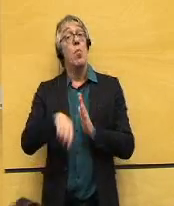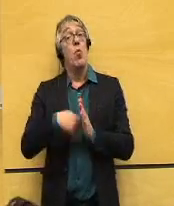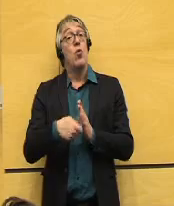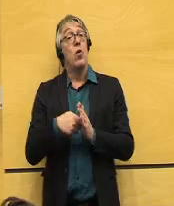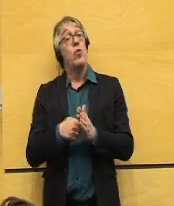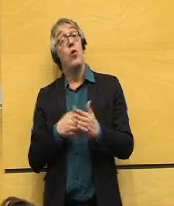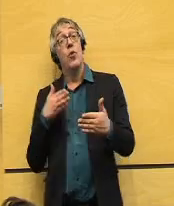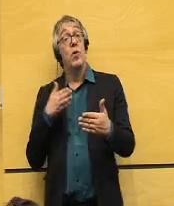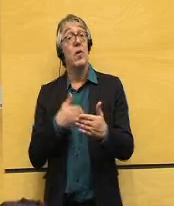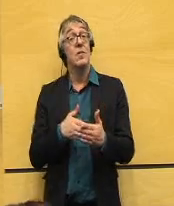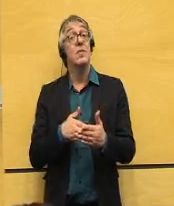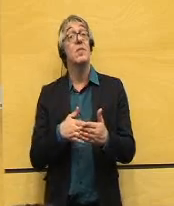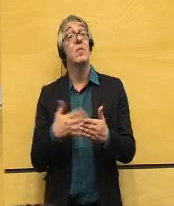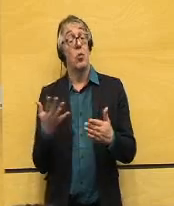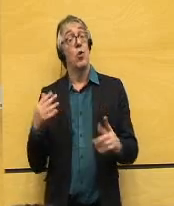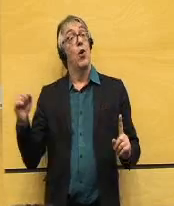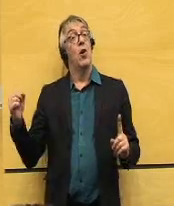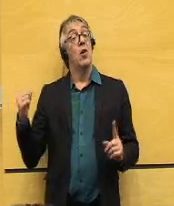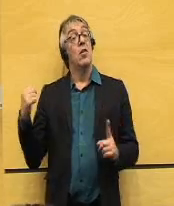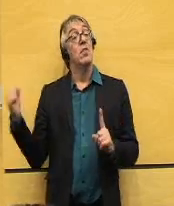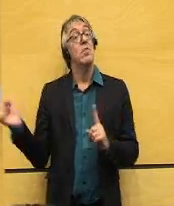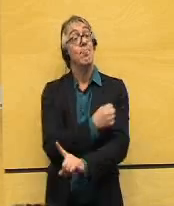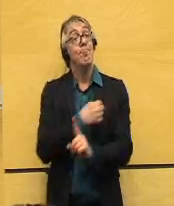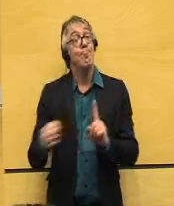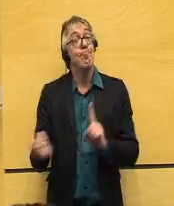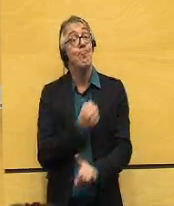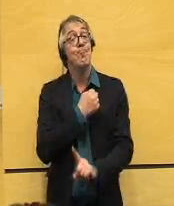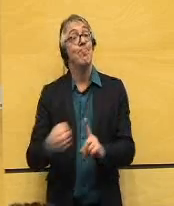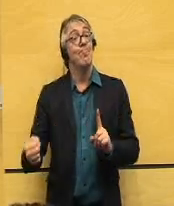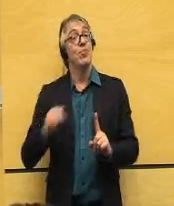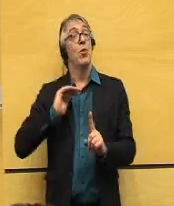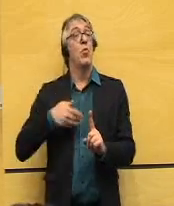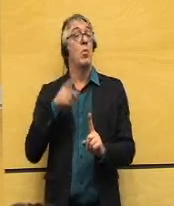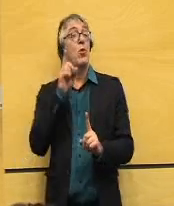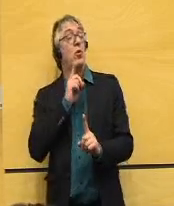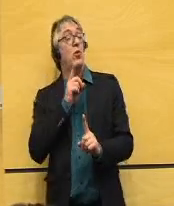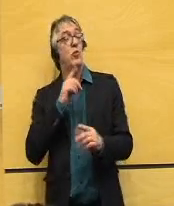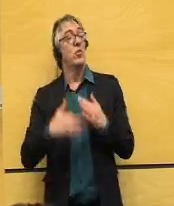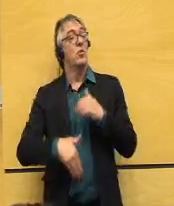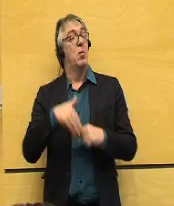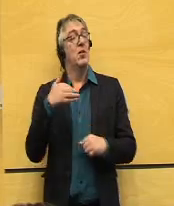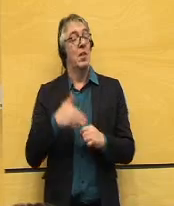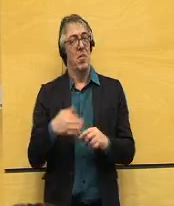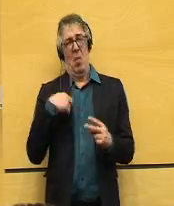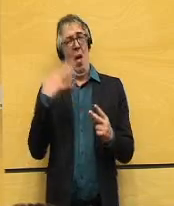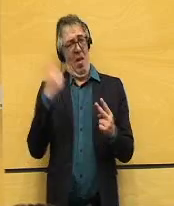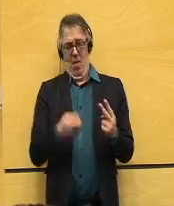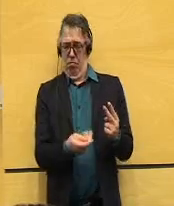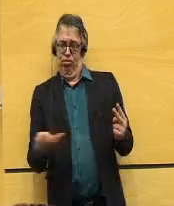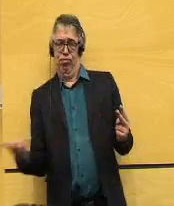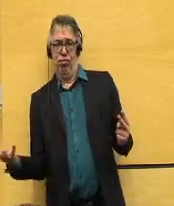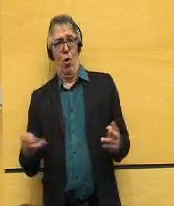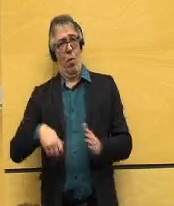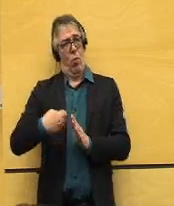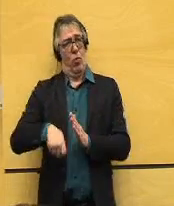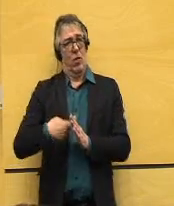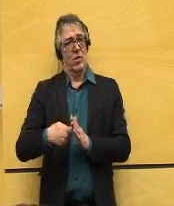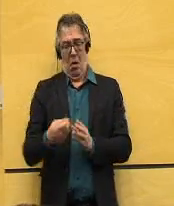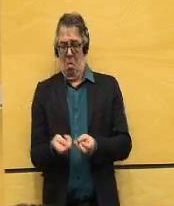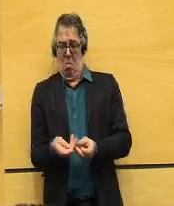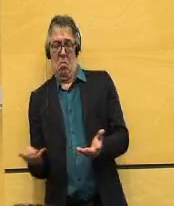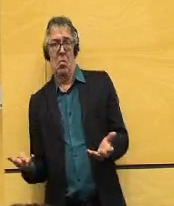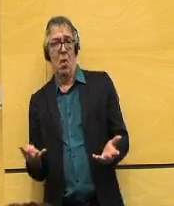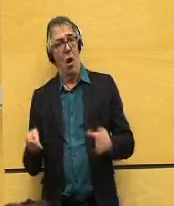violence against women and girls with disabilities, and some other projects concerning the vocational skill